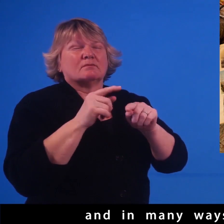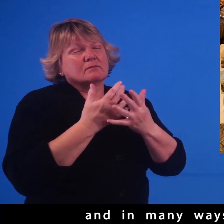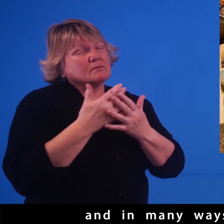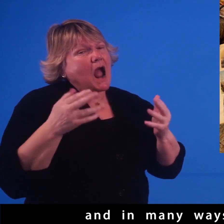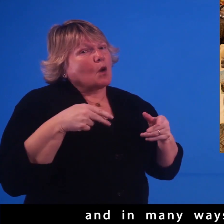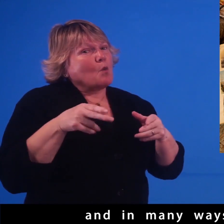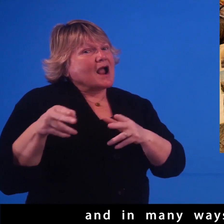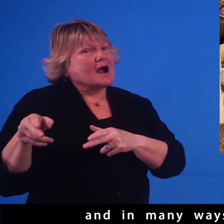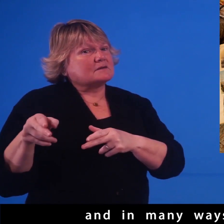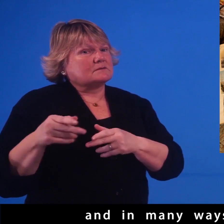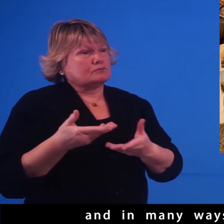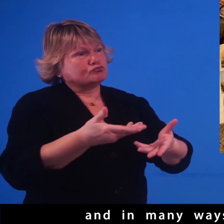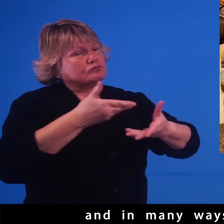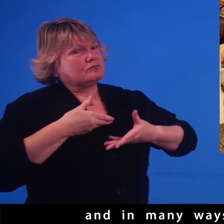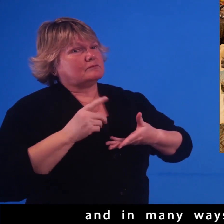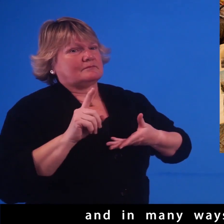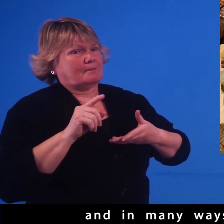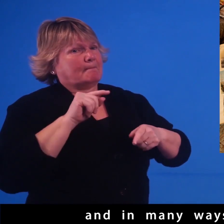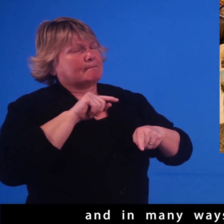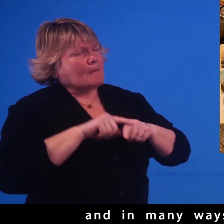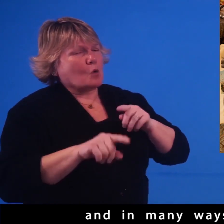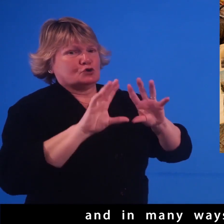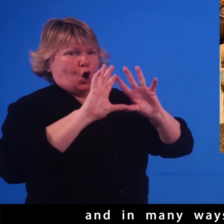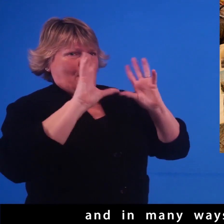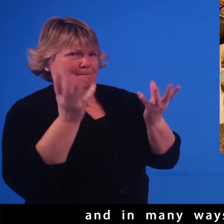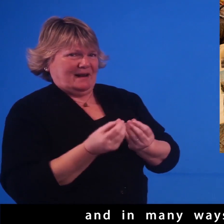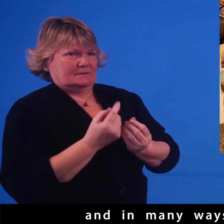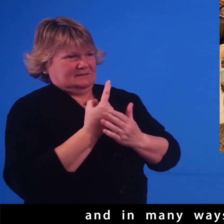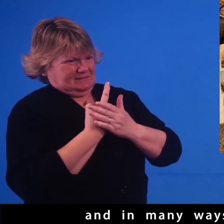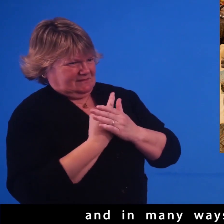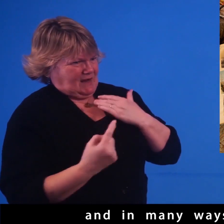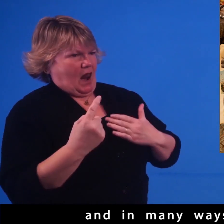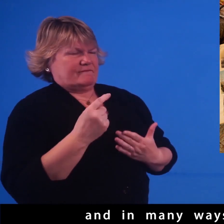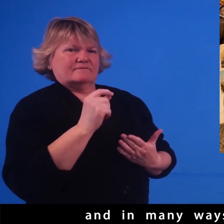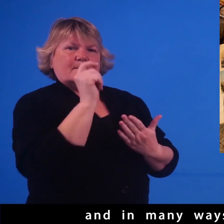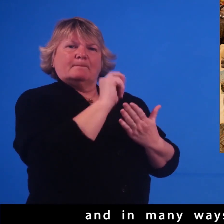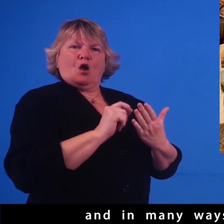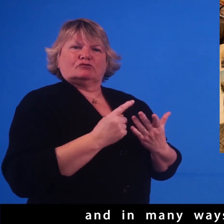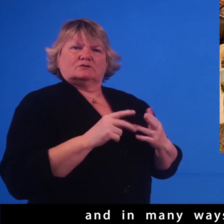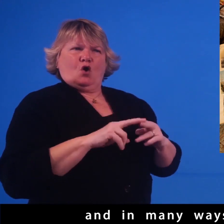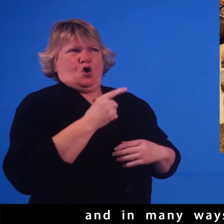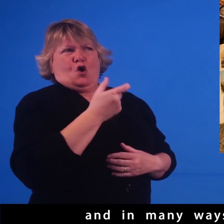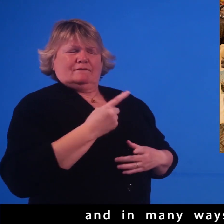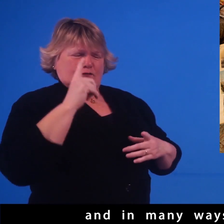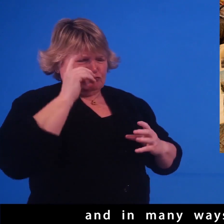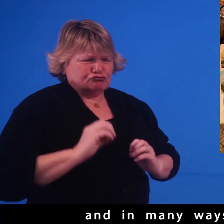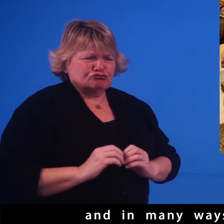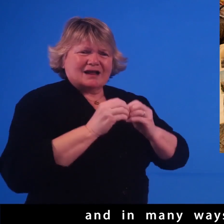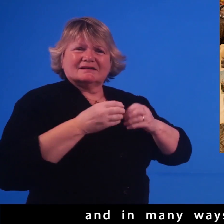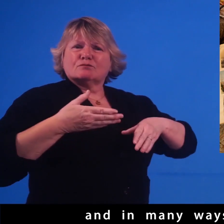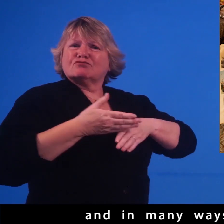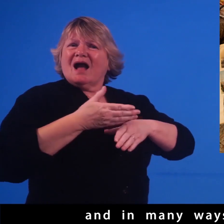and in many ways provide the most complete self-portrait of a creative practice.